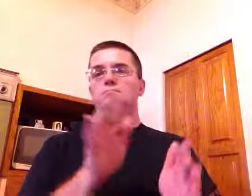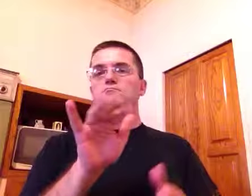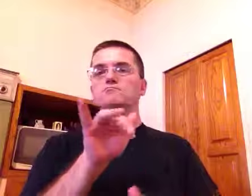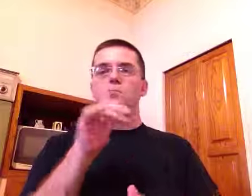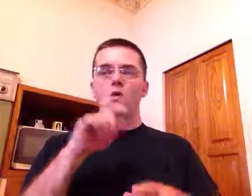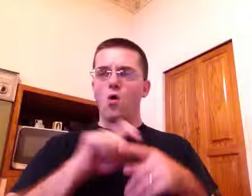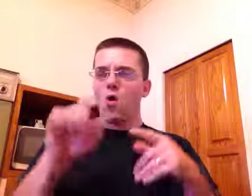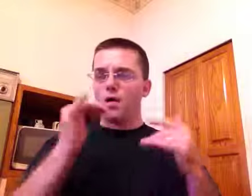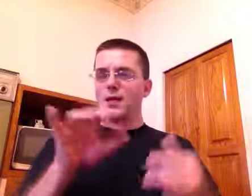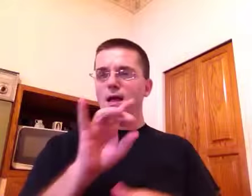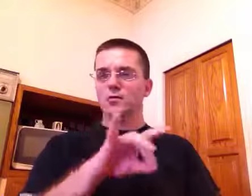888-22-piece,